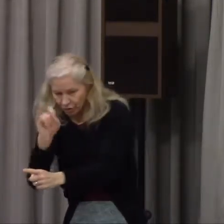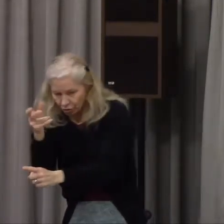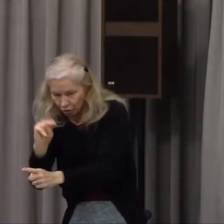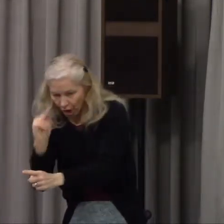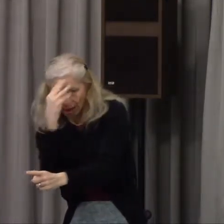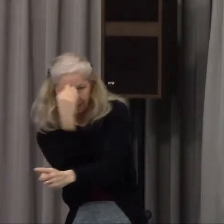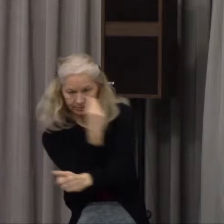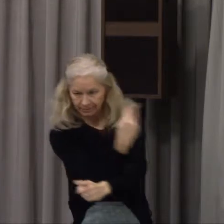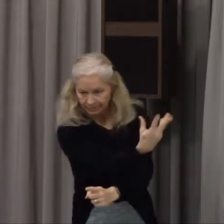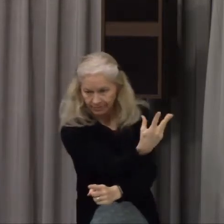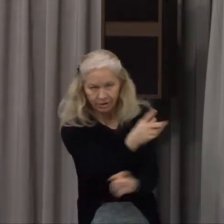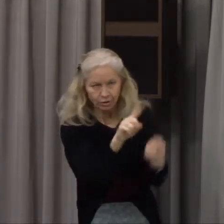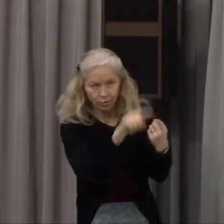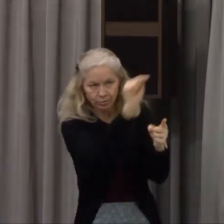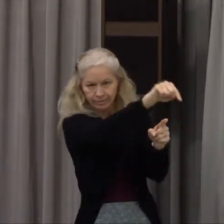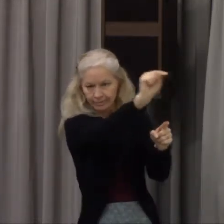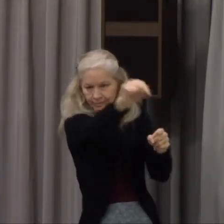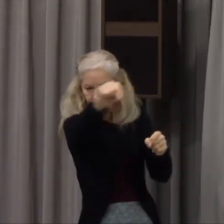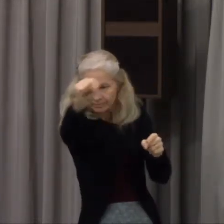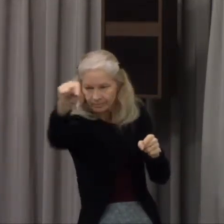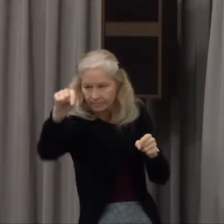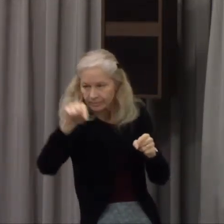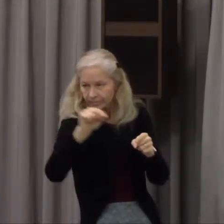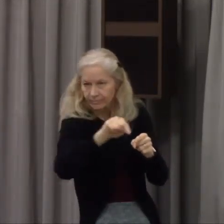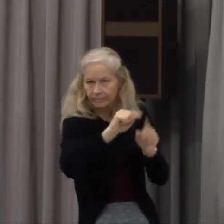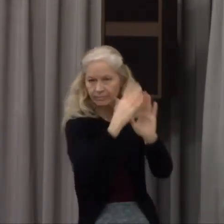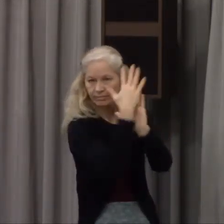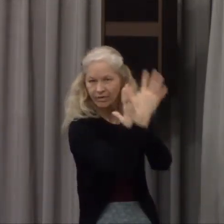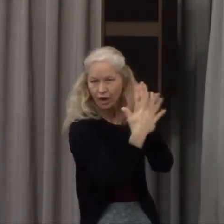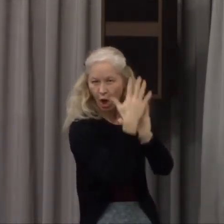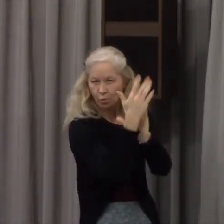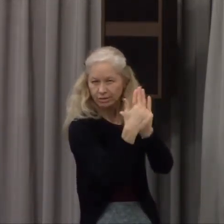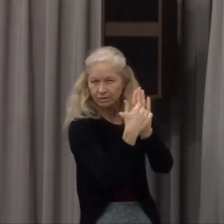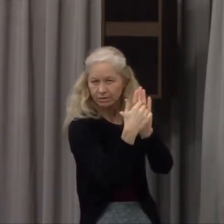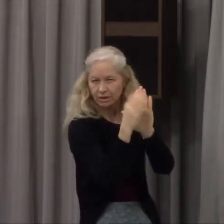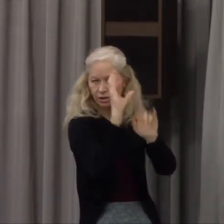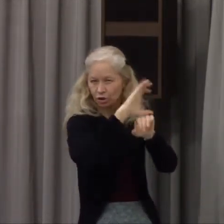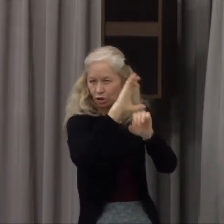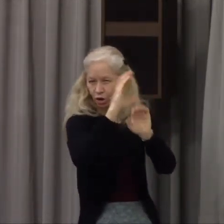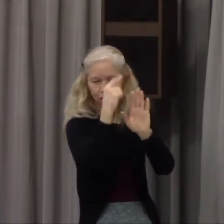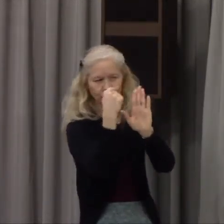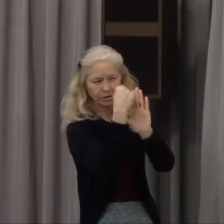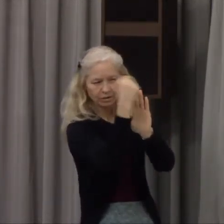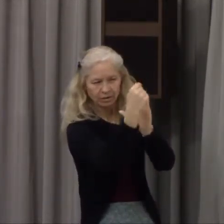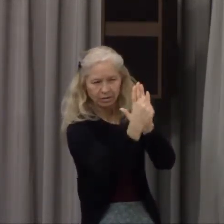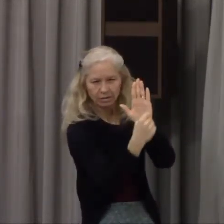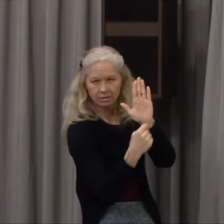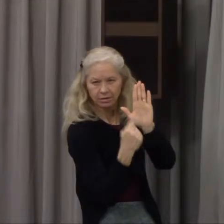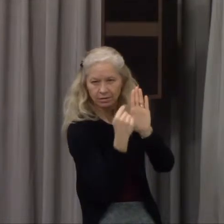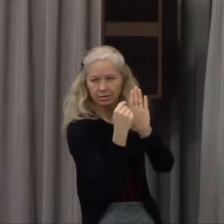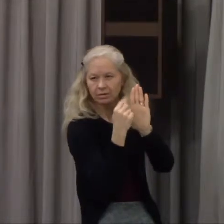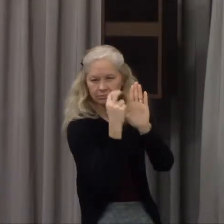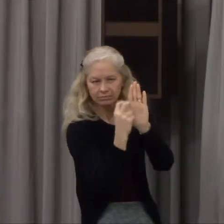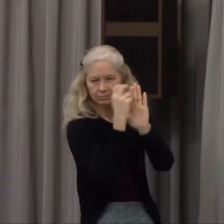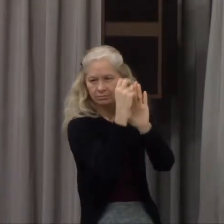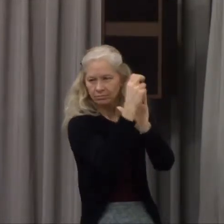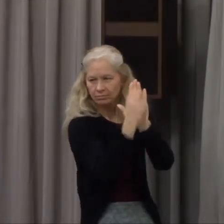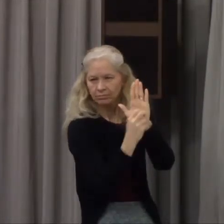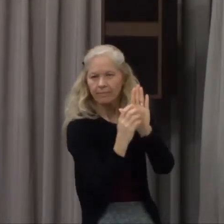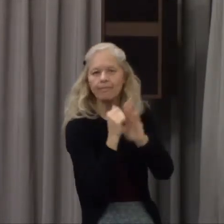In Revelation 2, he's speaking to the church at Pergamos. Revelation 2:12, and to the angel of the church at